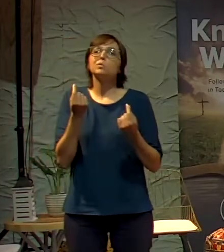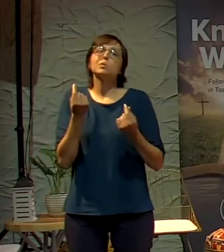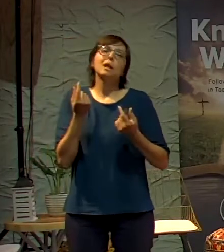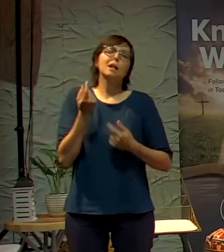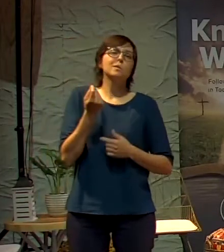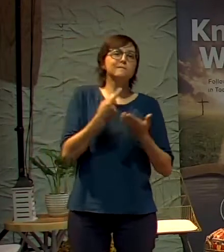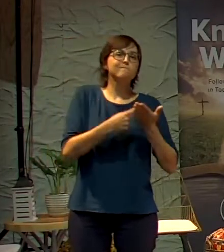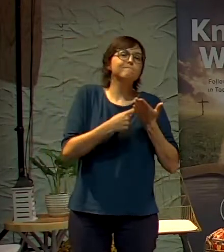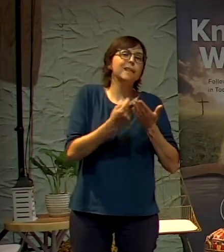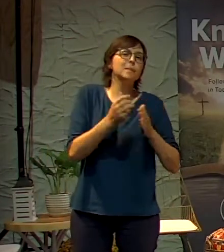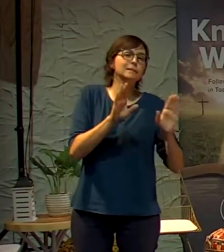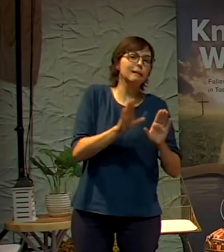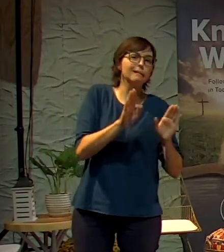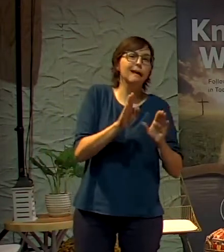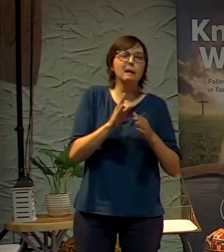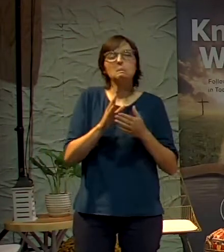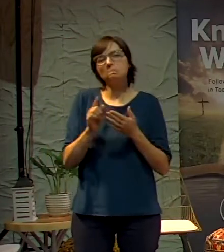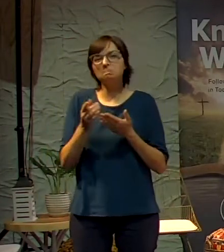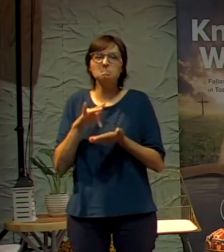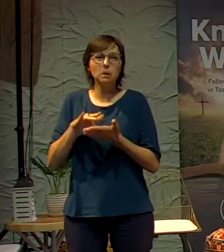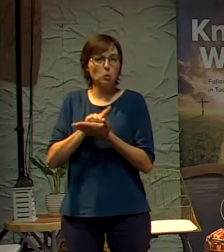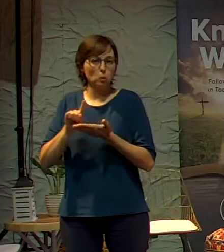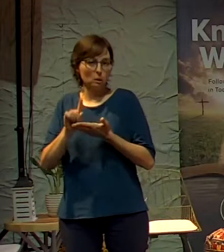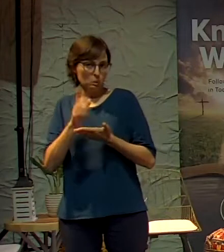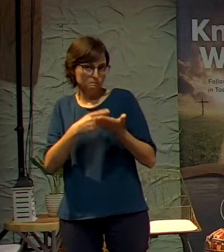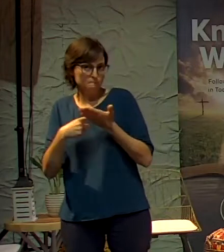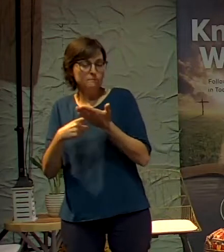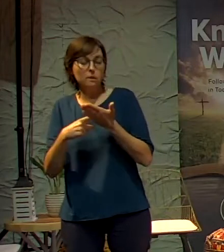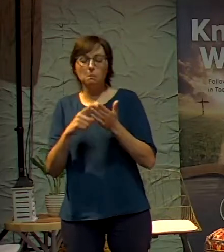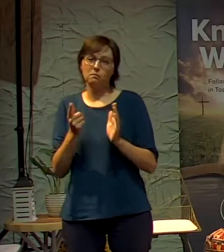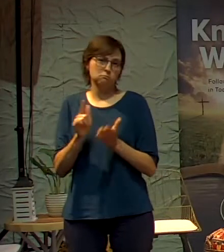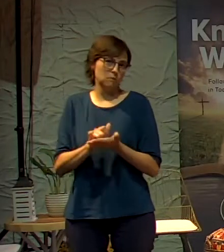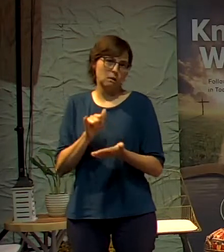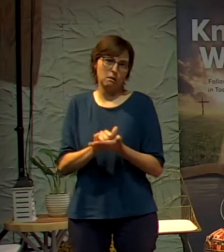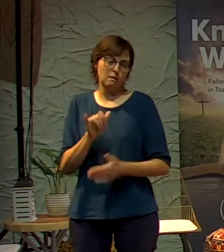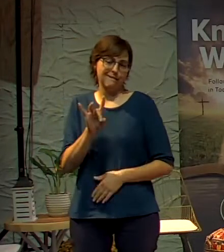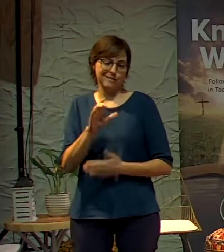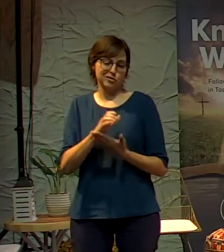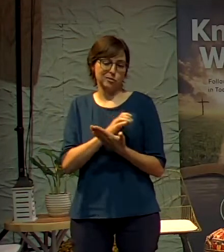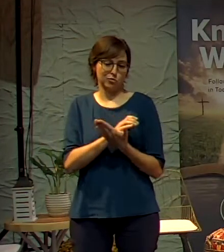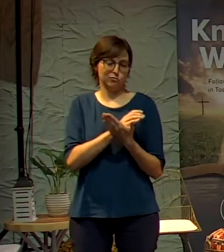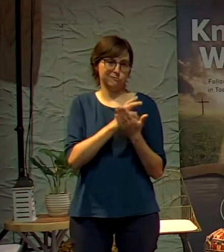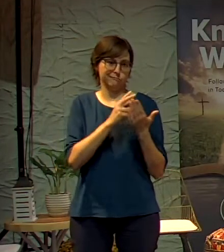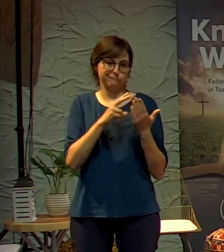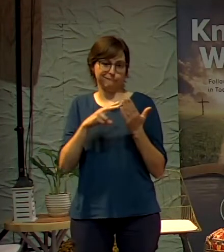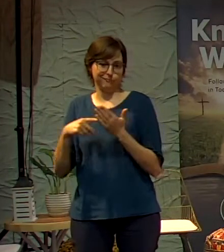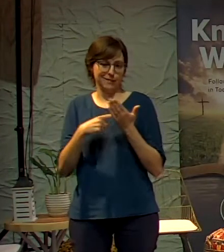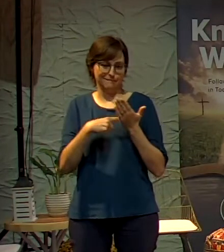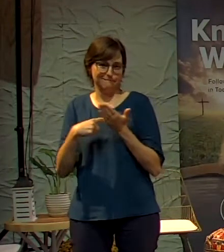bit during midweek, but it's absolutely impossible to cover 8 chapters of the scriptures